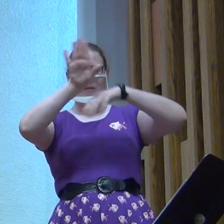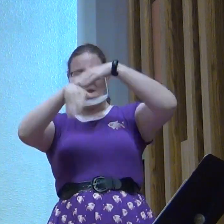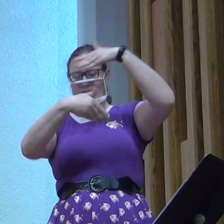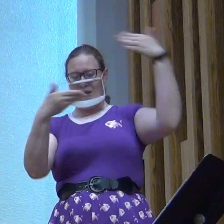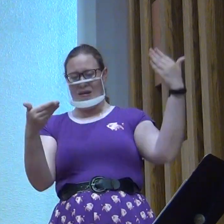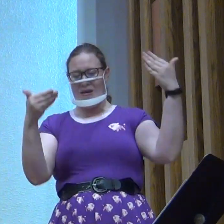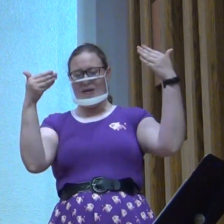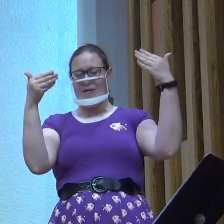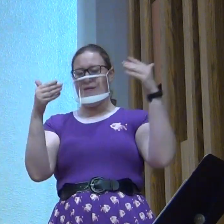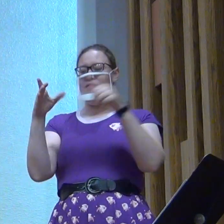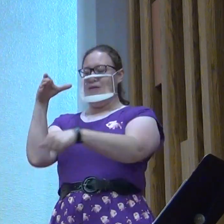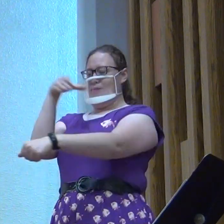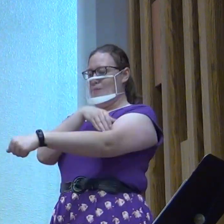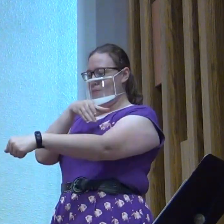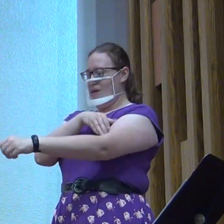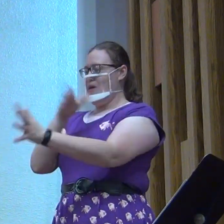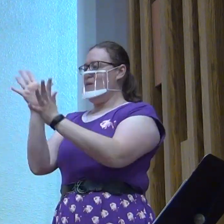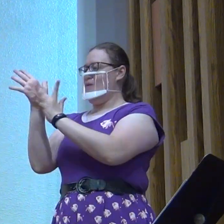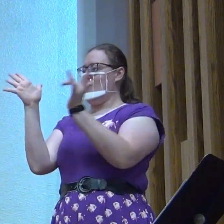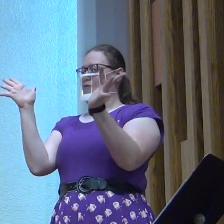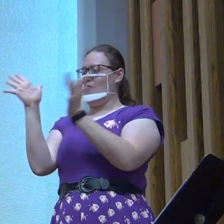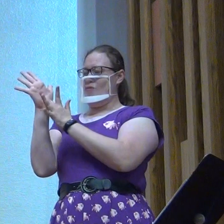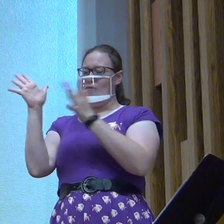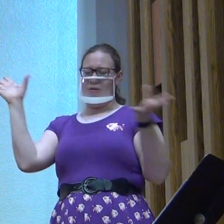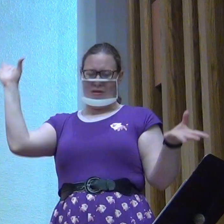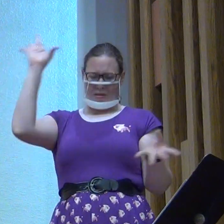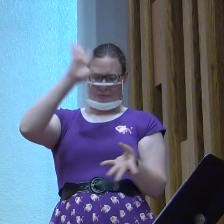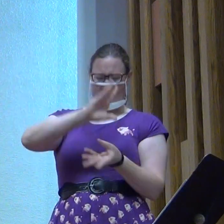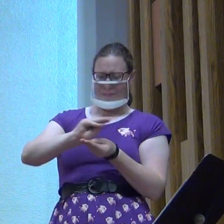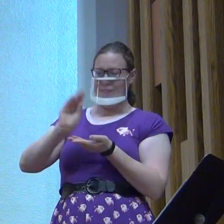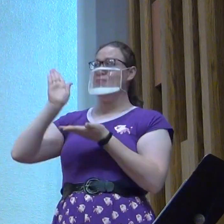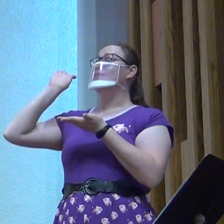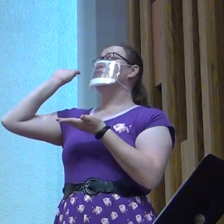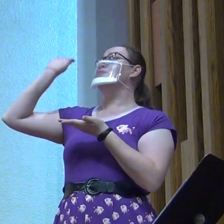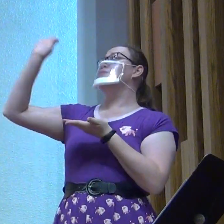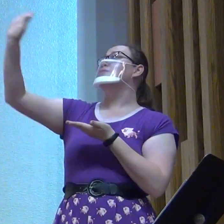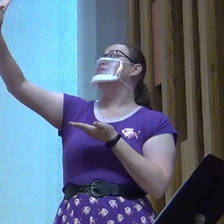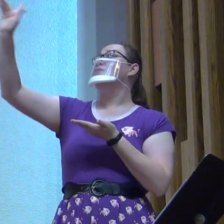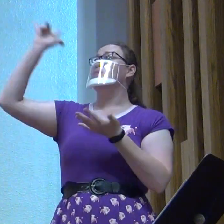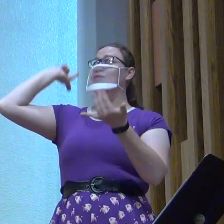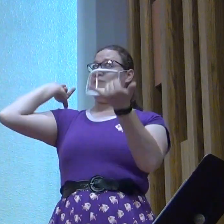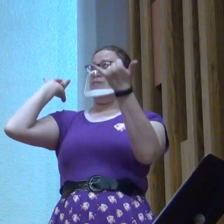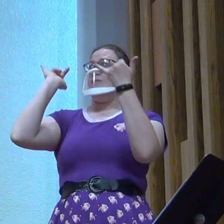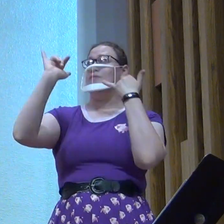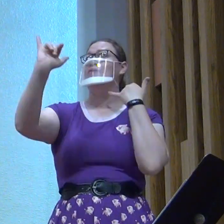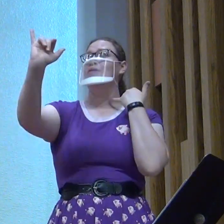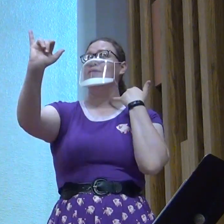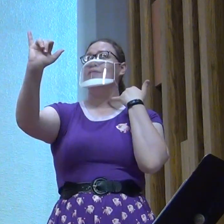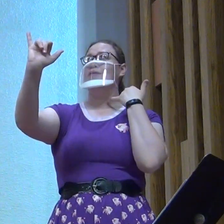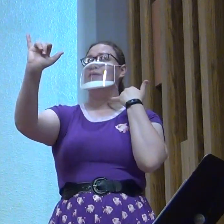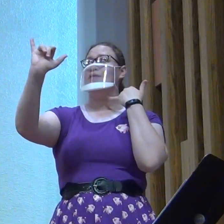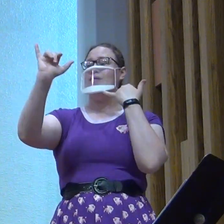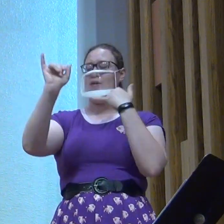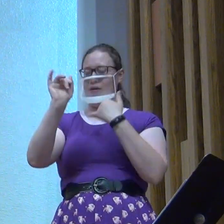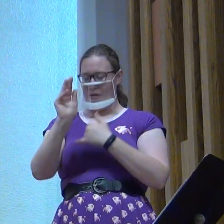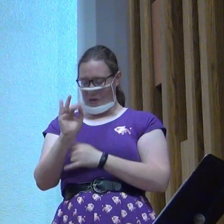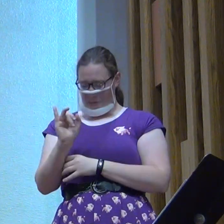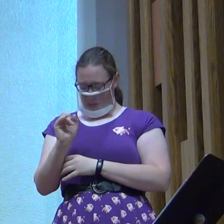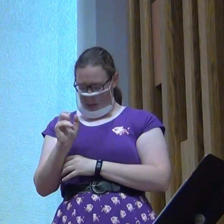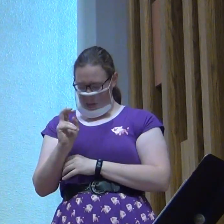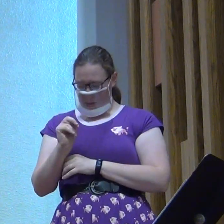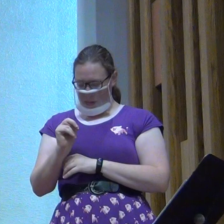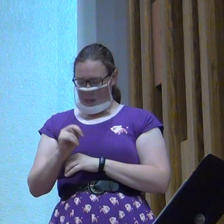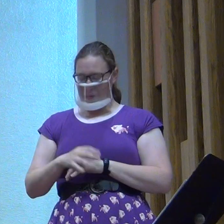kingdom, and the power, and the glory forever. Amen."